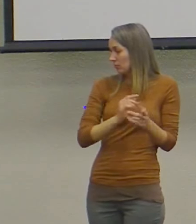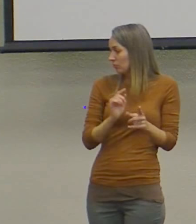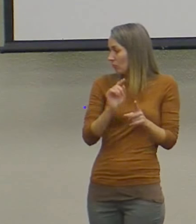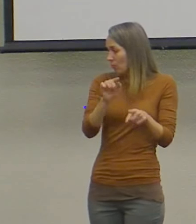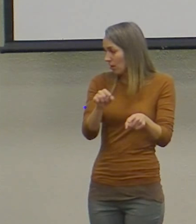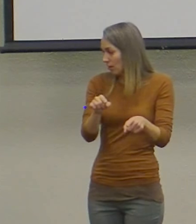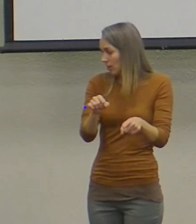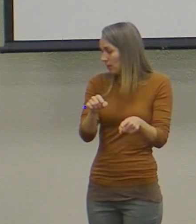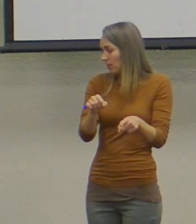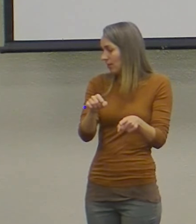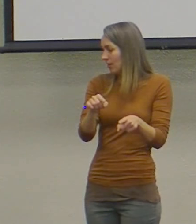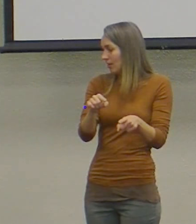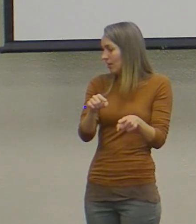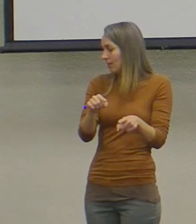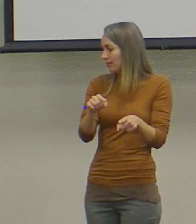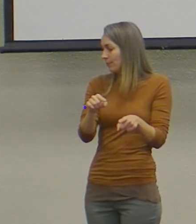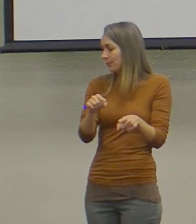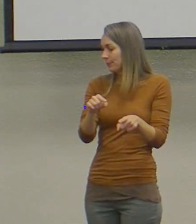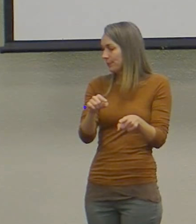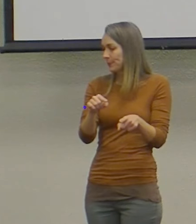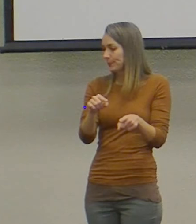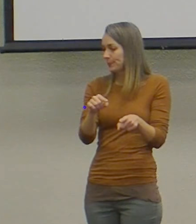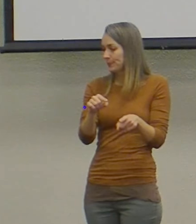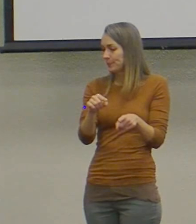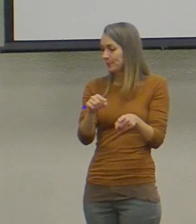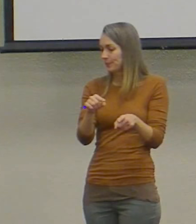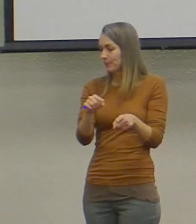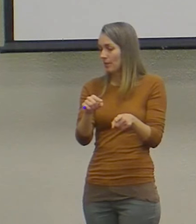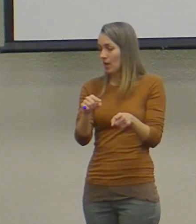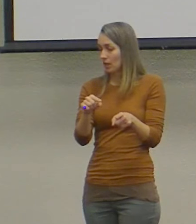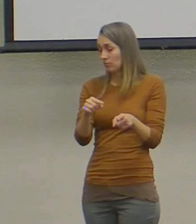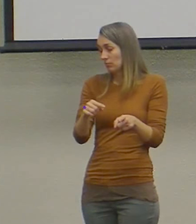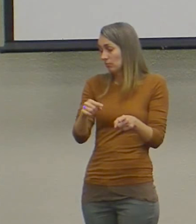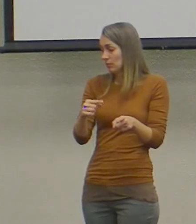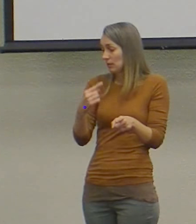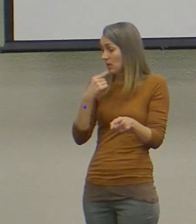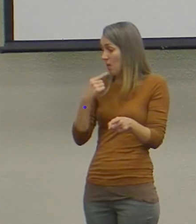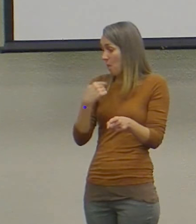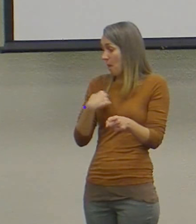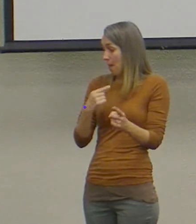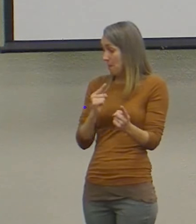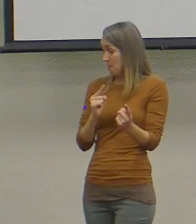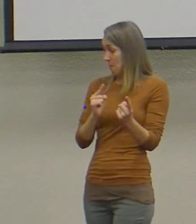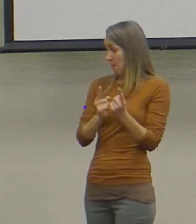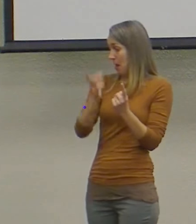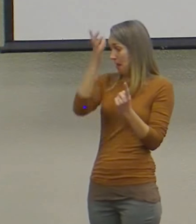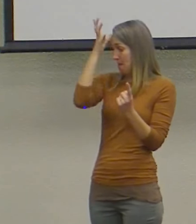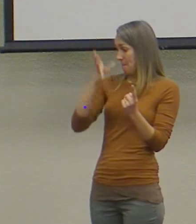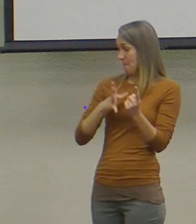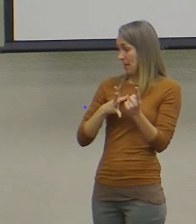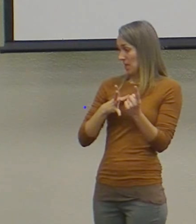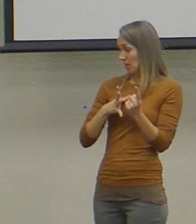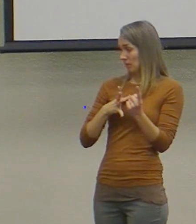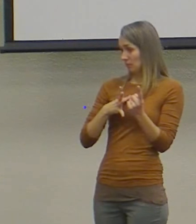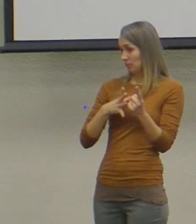grain. And she revealed that she had met a man by the name of